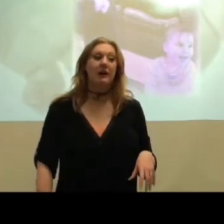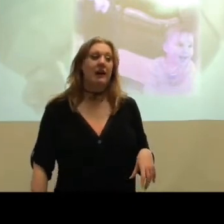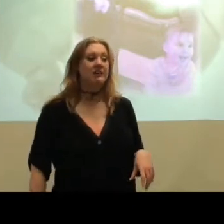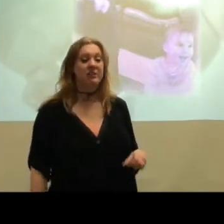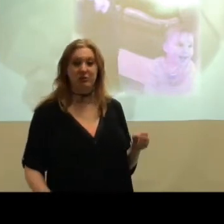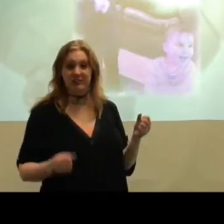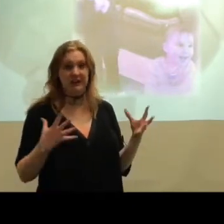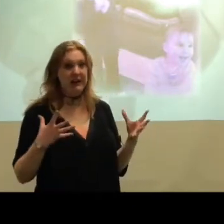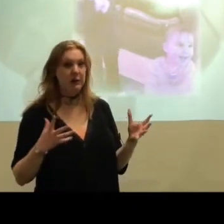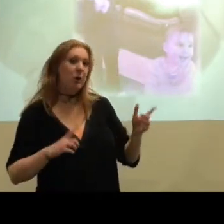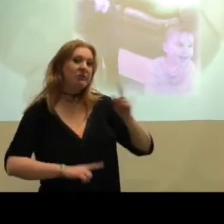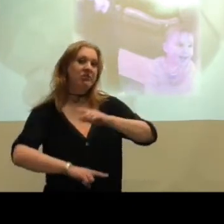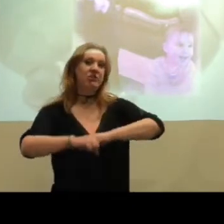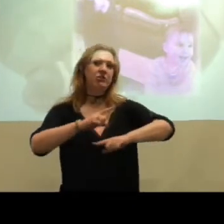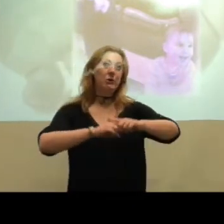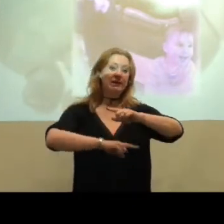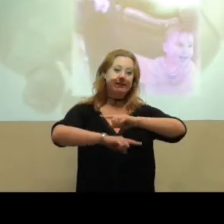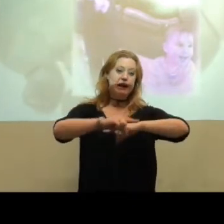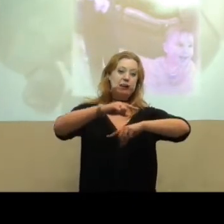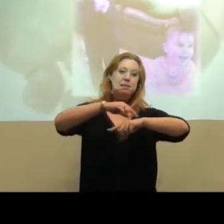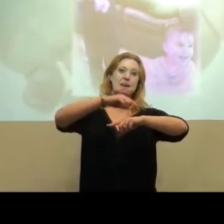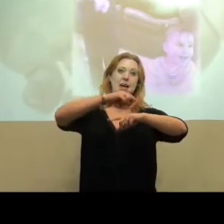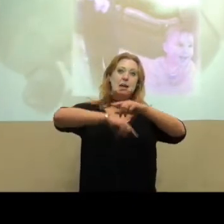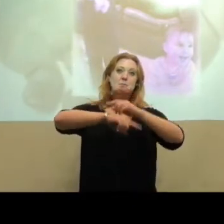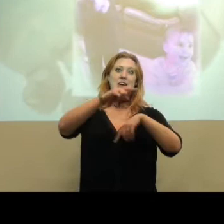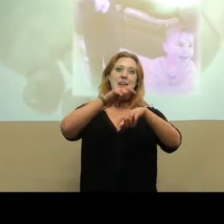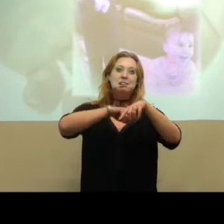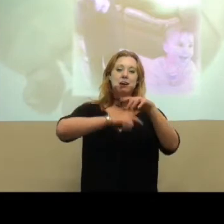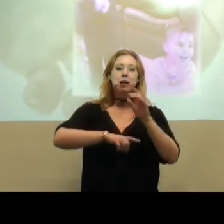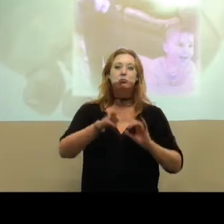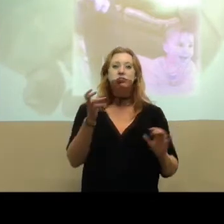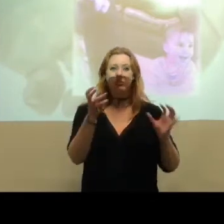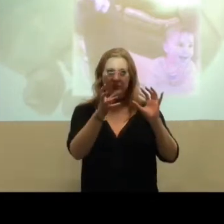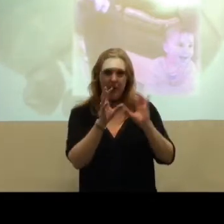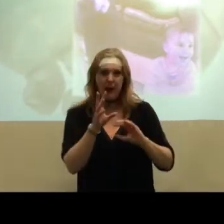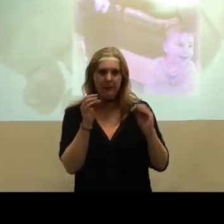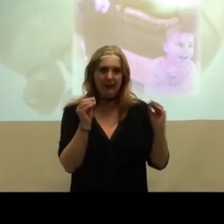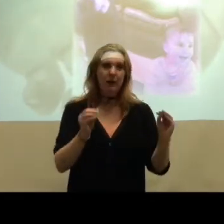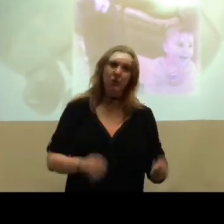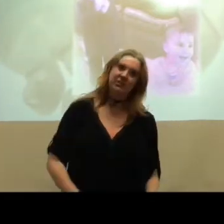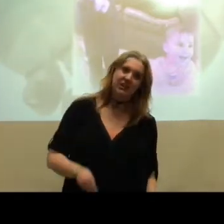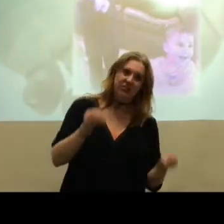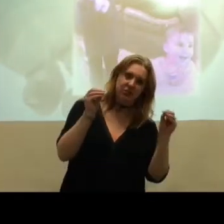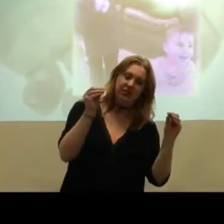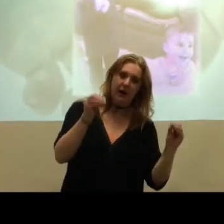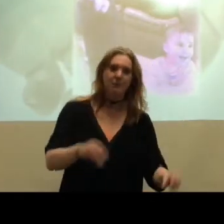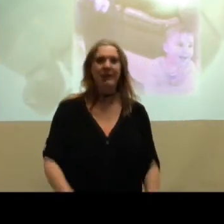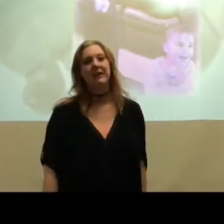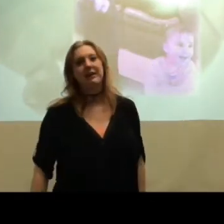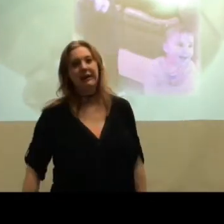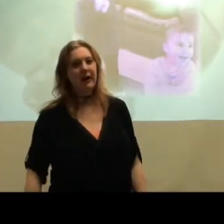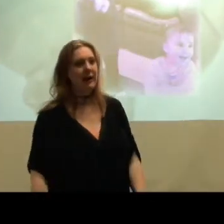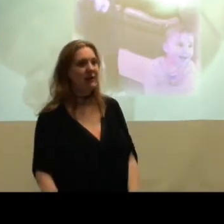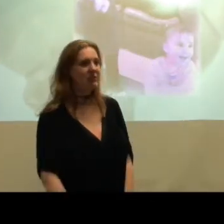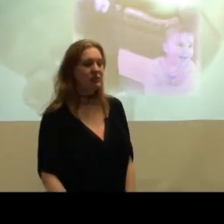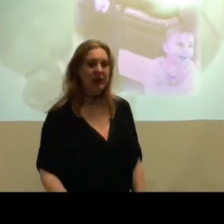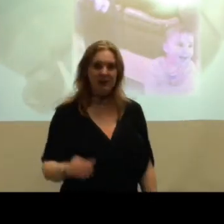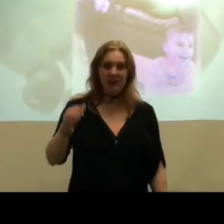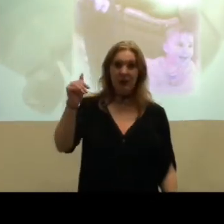And so she's signing, and watch as she's doing signing time. She's just copying it. We'll teach you some. And she's trying to, you know,